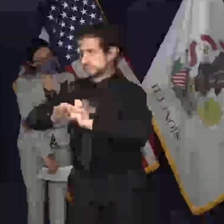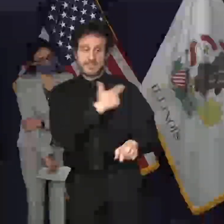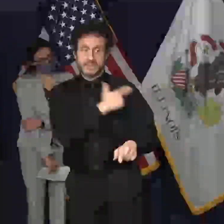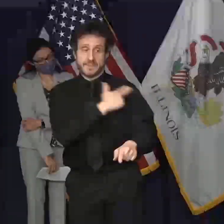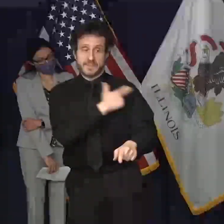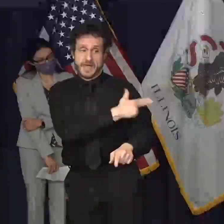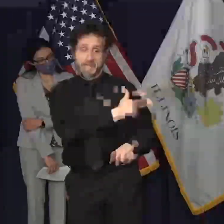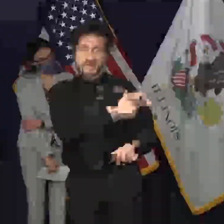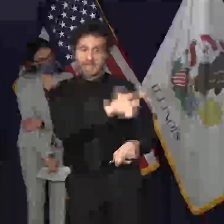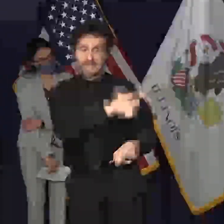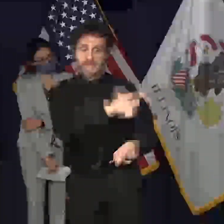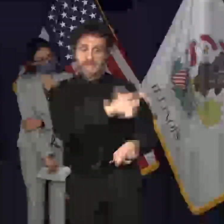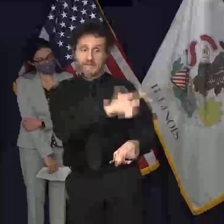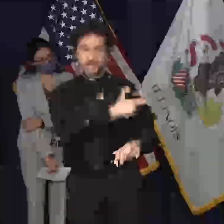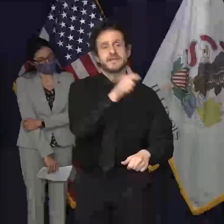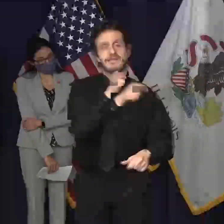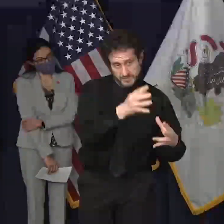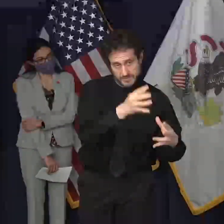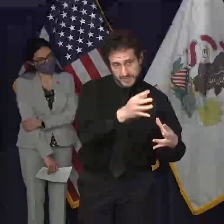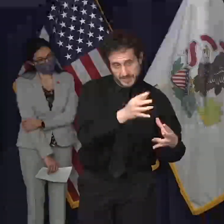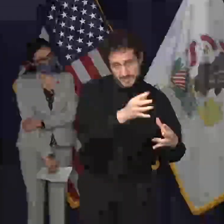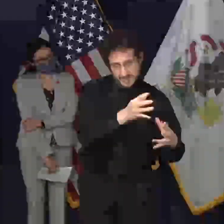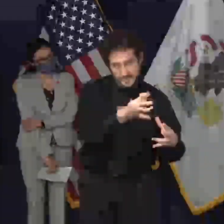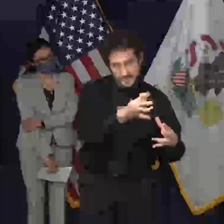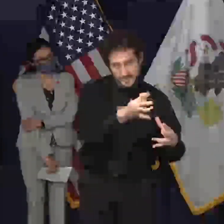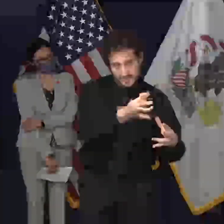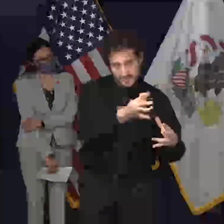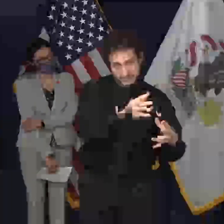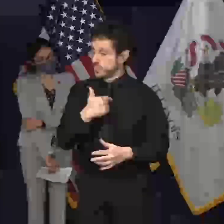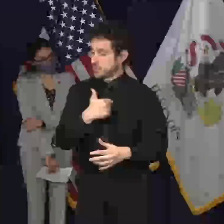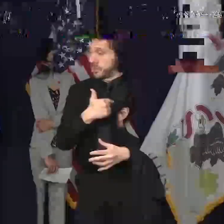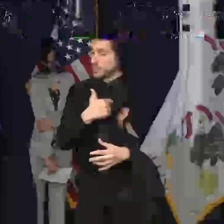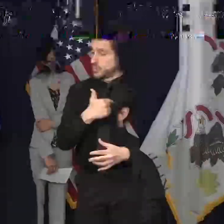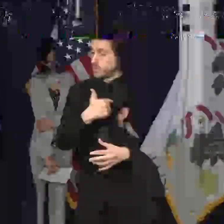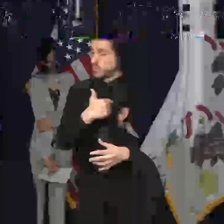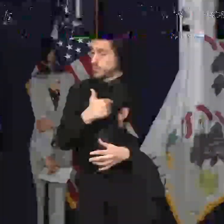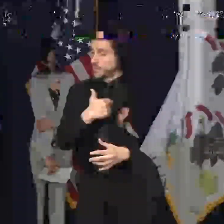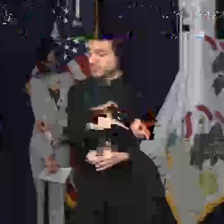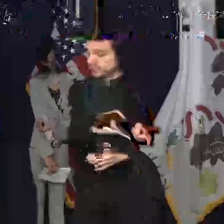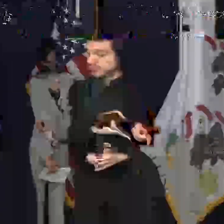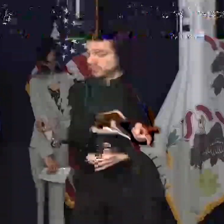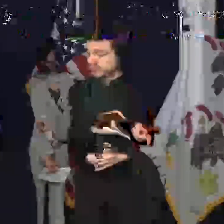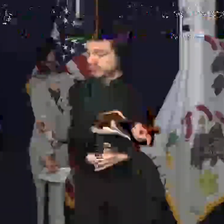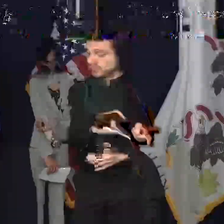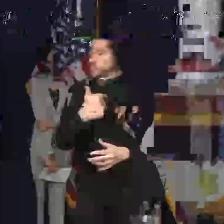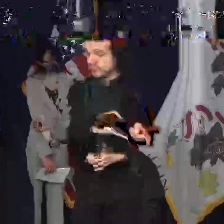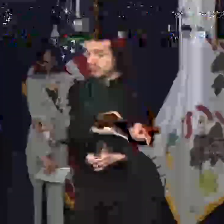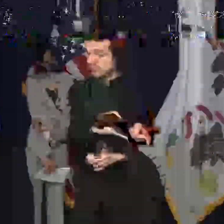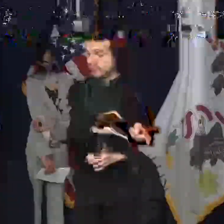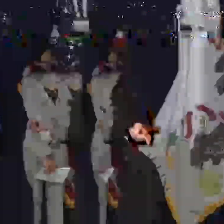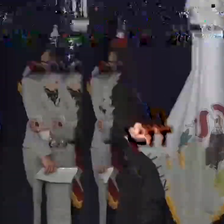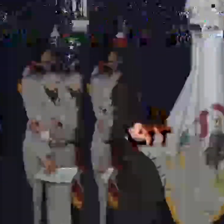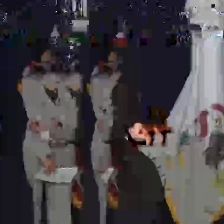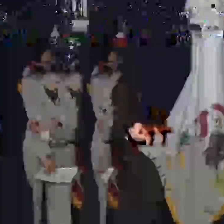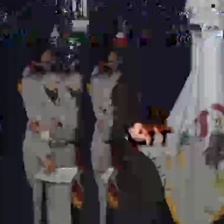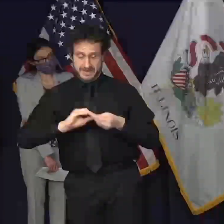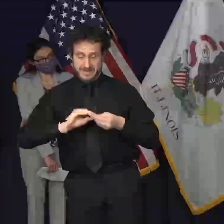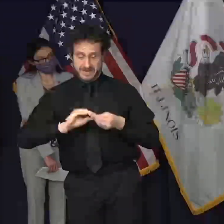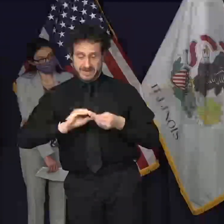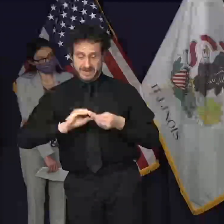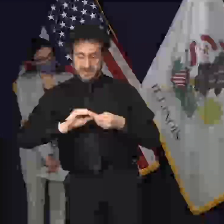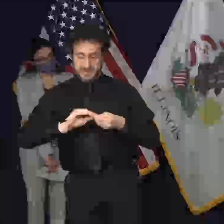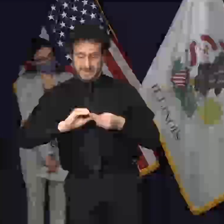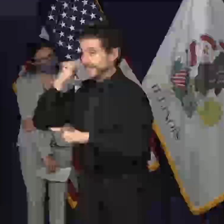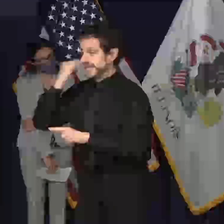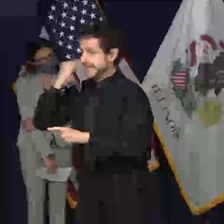that information at midnight. The information we get from whoever is assigned to give it to us is what we have. If there are errors,